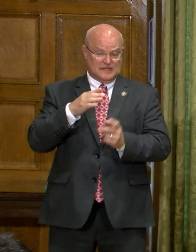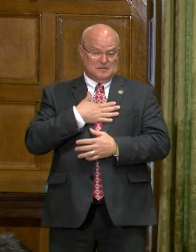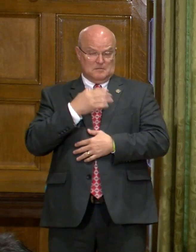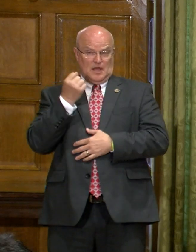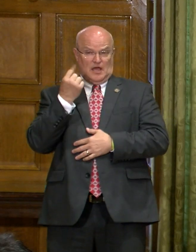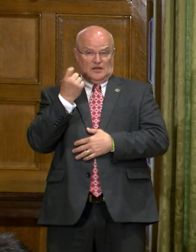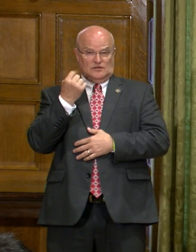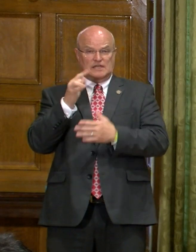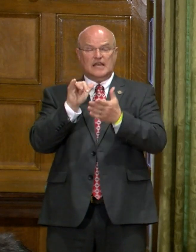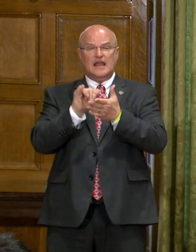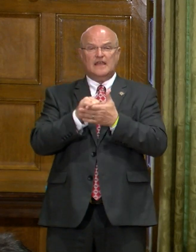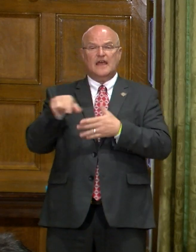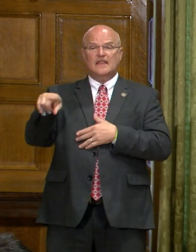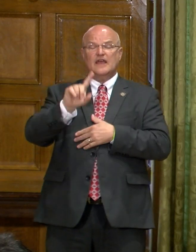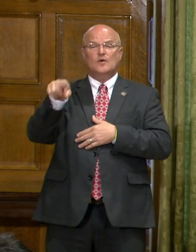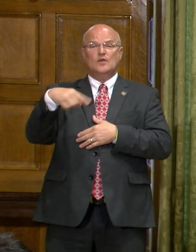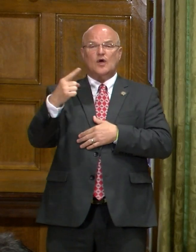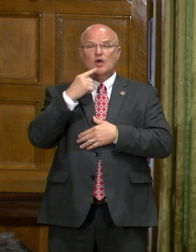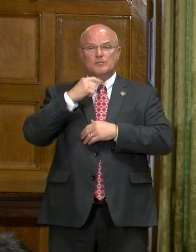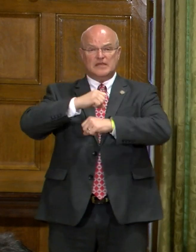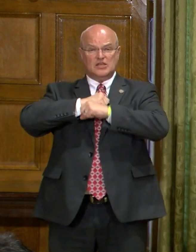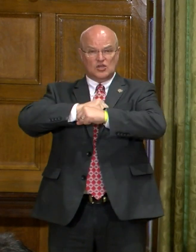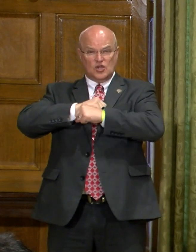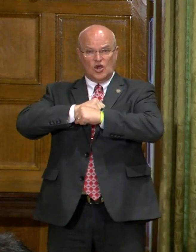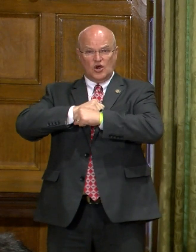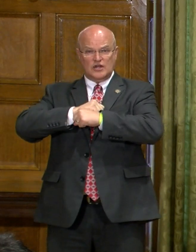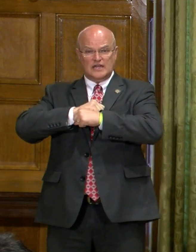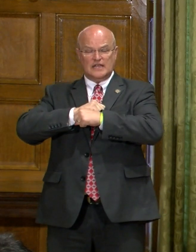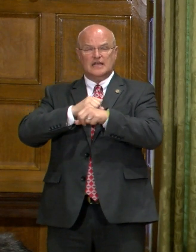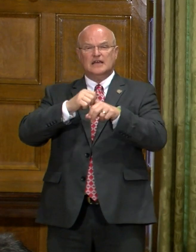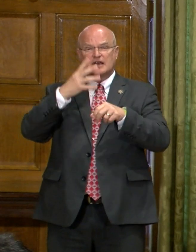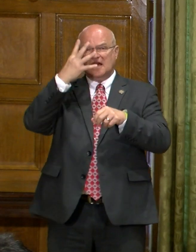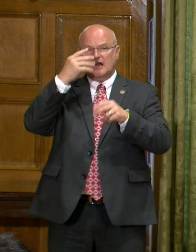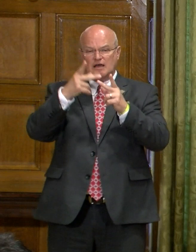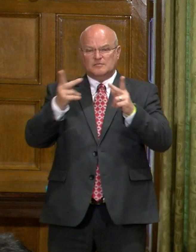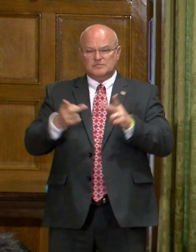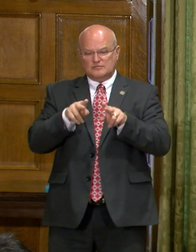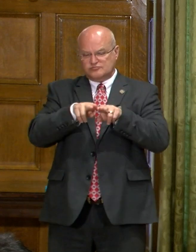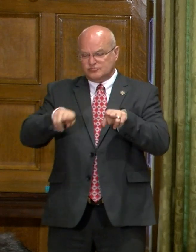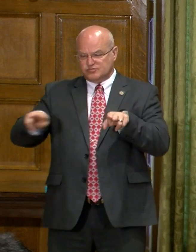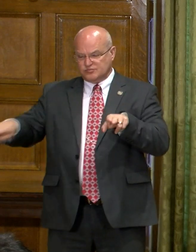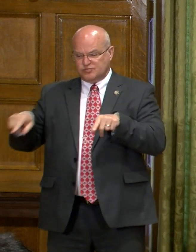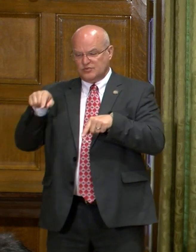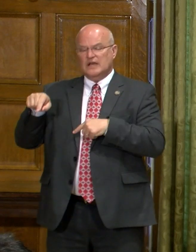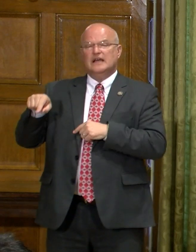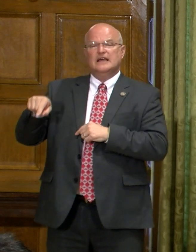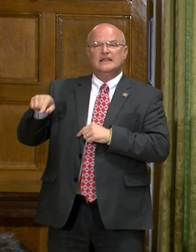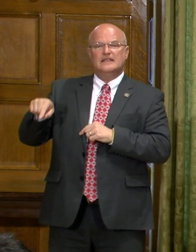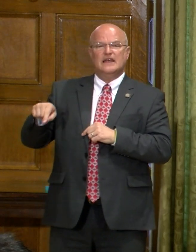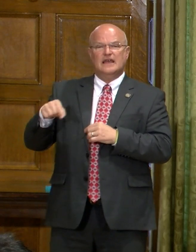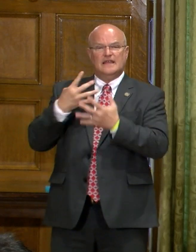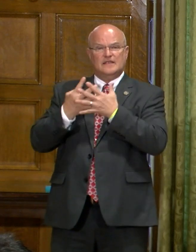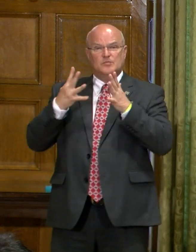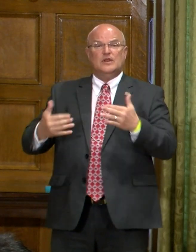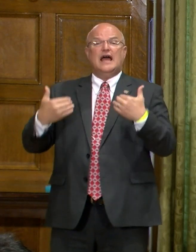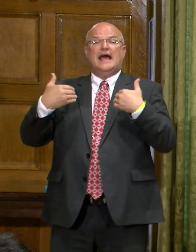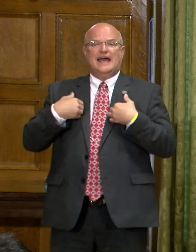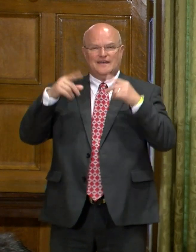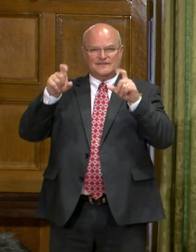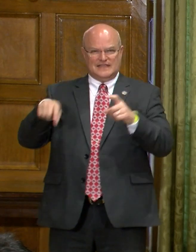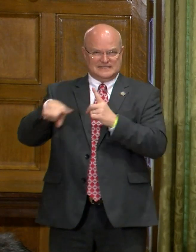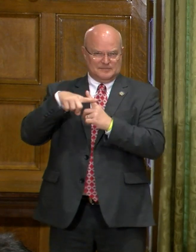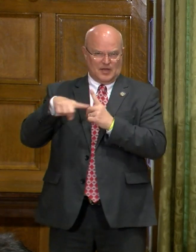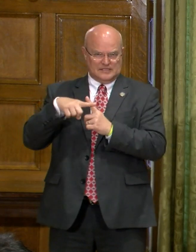understanding that they would only be guarding a barracks in which the inmates have